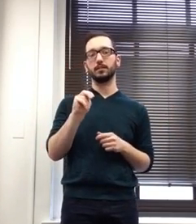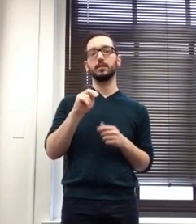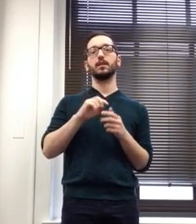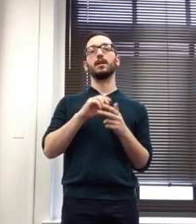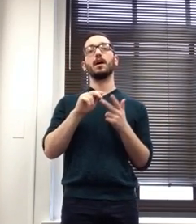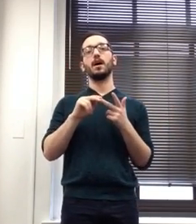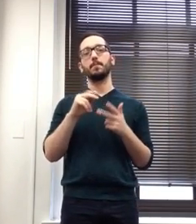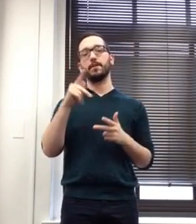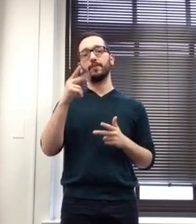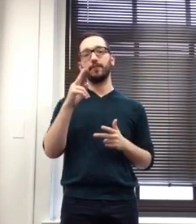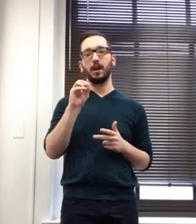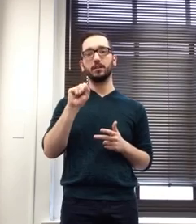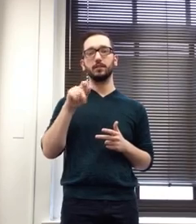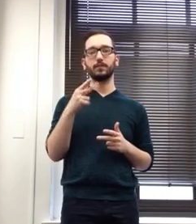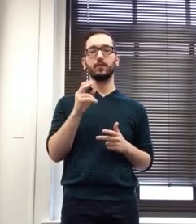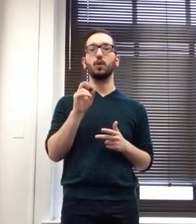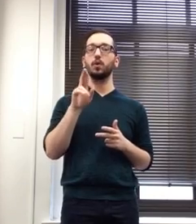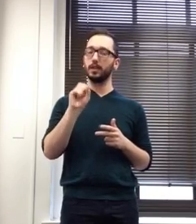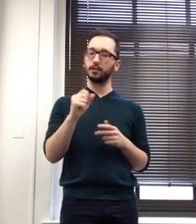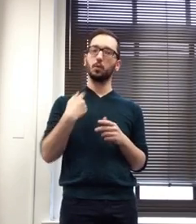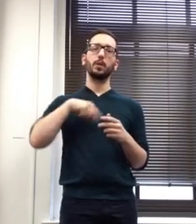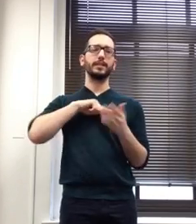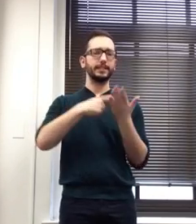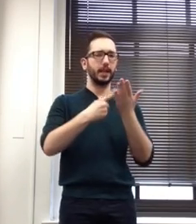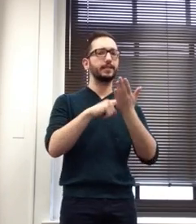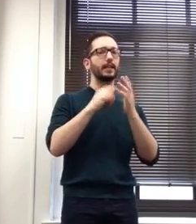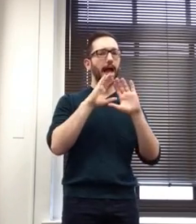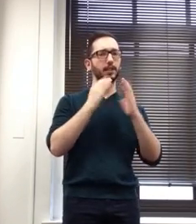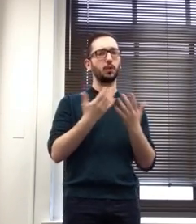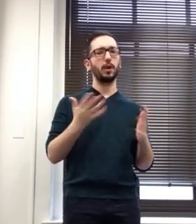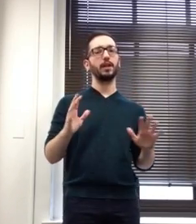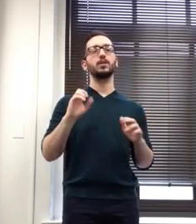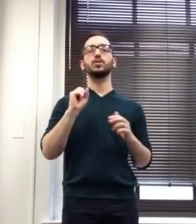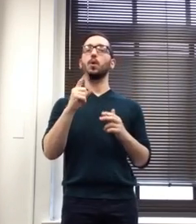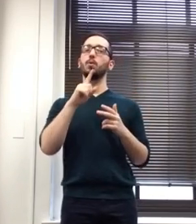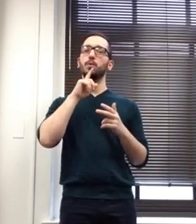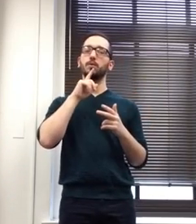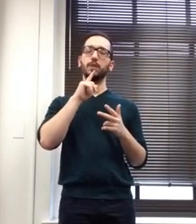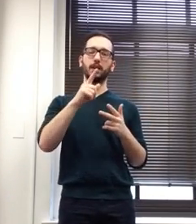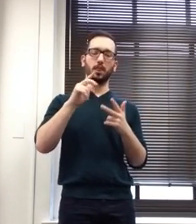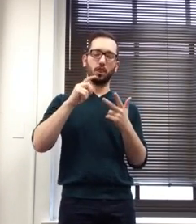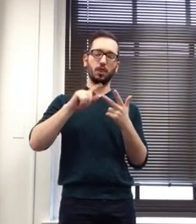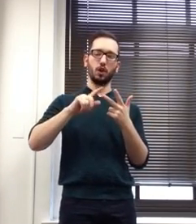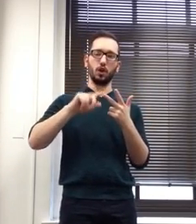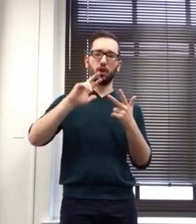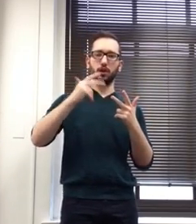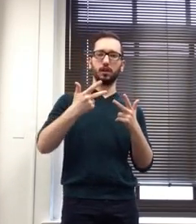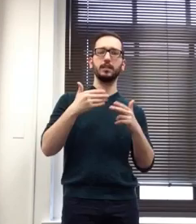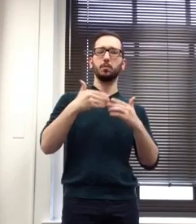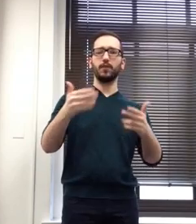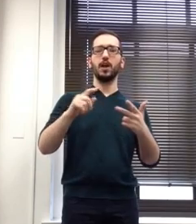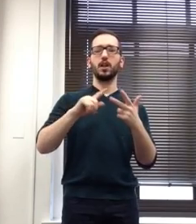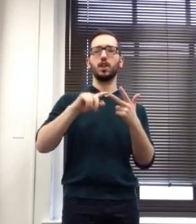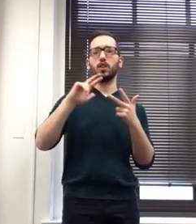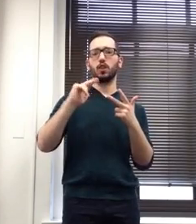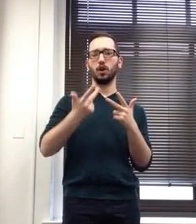that we mentioned in class. Okay, let's go on. Number 3, what's the third thing that the skeletal system does for us? Scott? Supports the